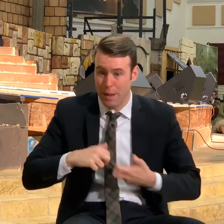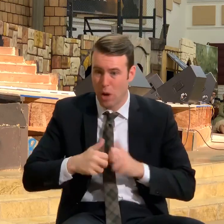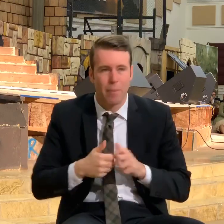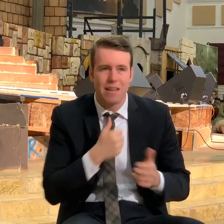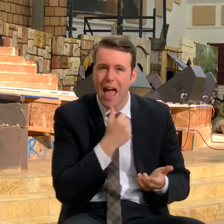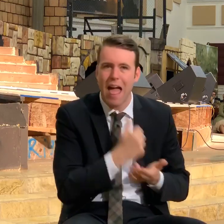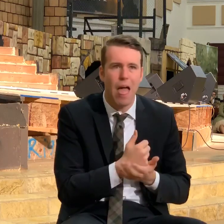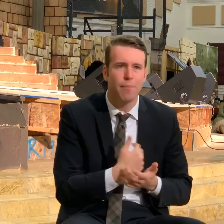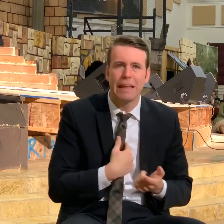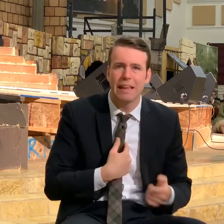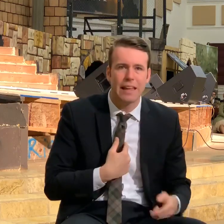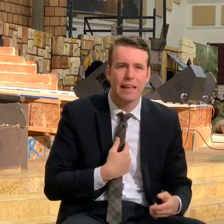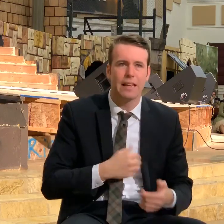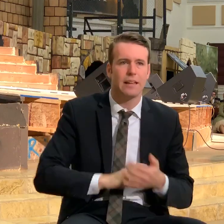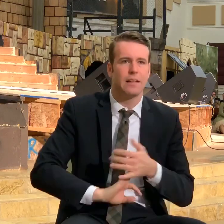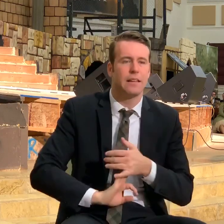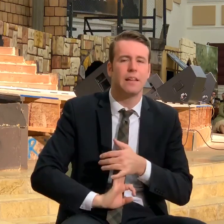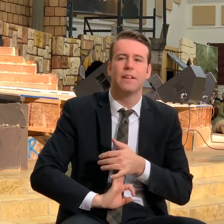Why?